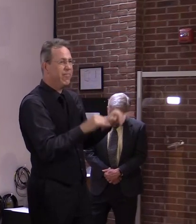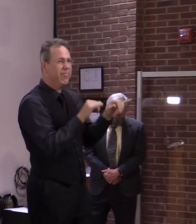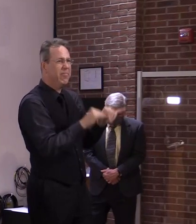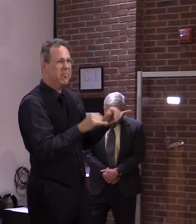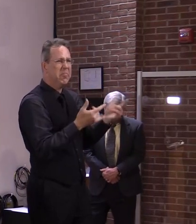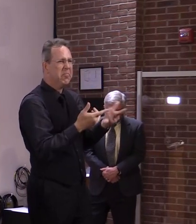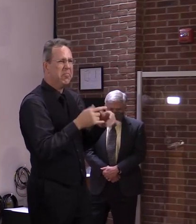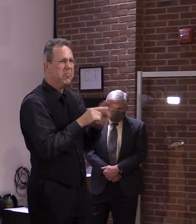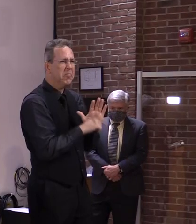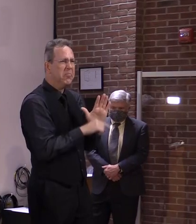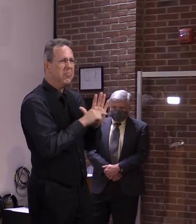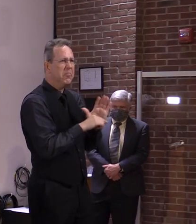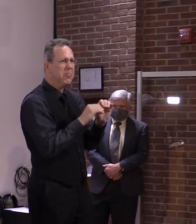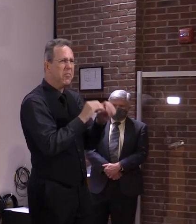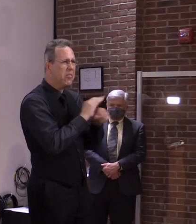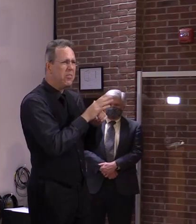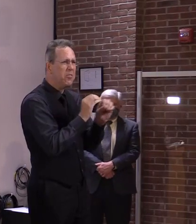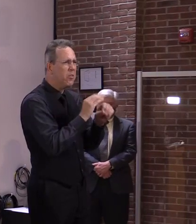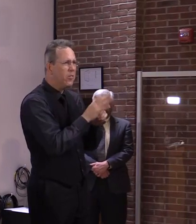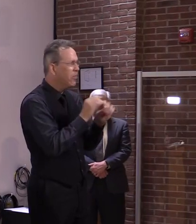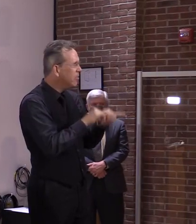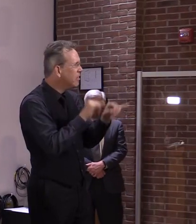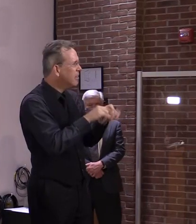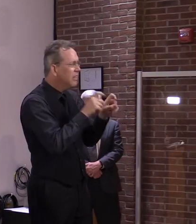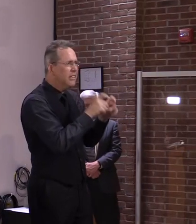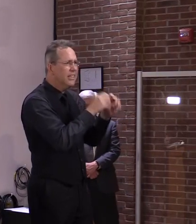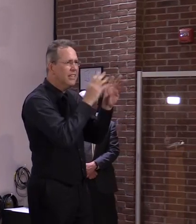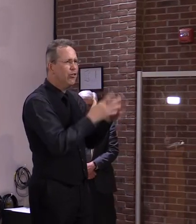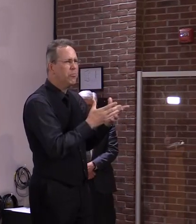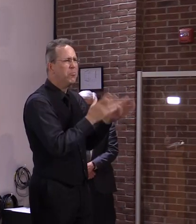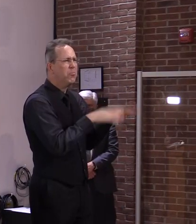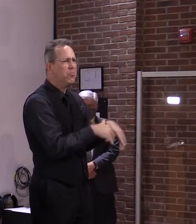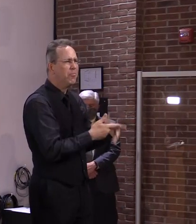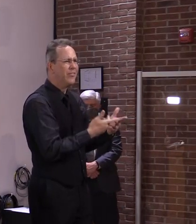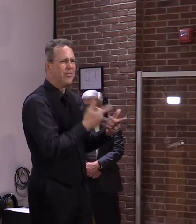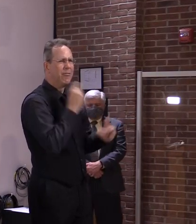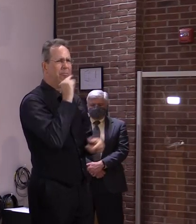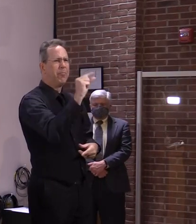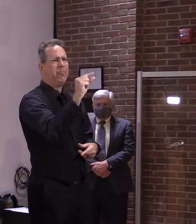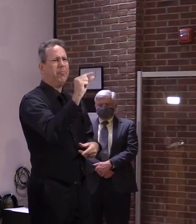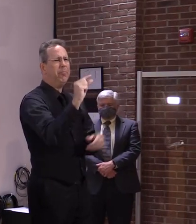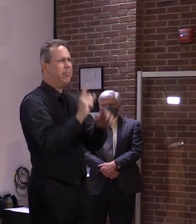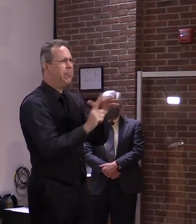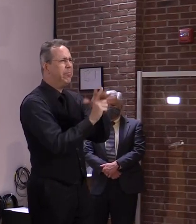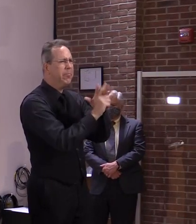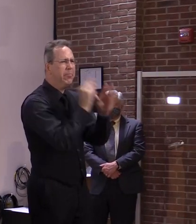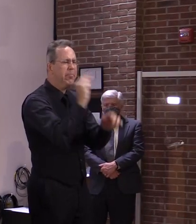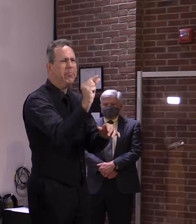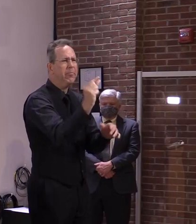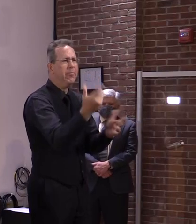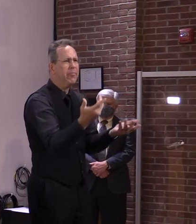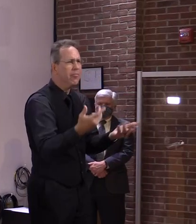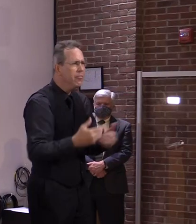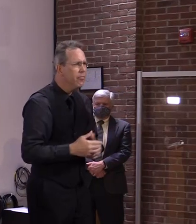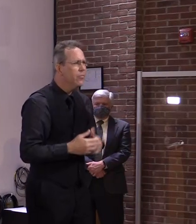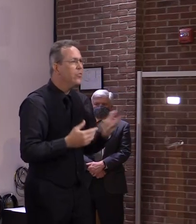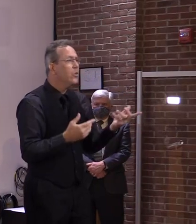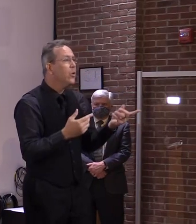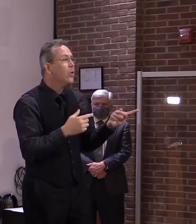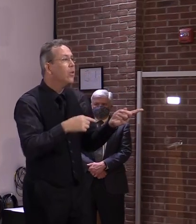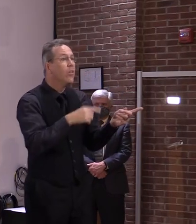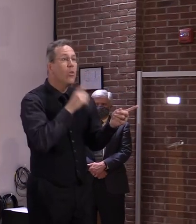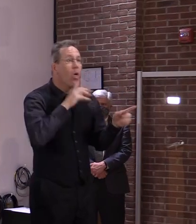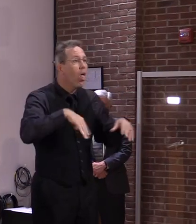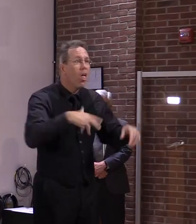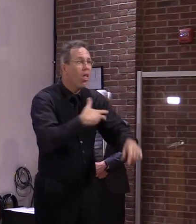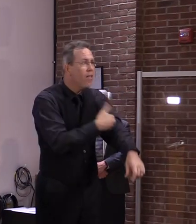of cases, so very, very minimal. So we do need to still, I think, monitor those populations that may live in